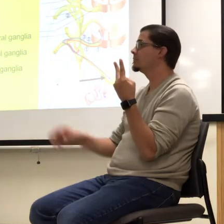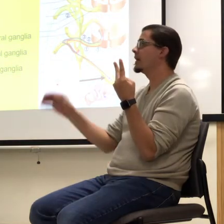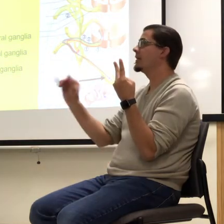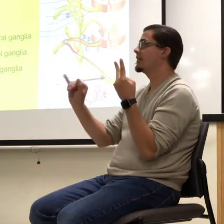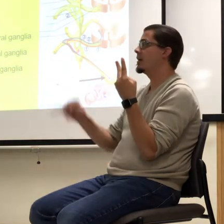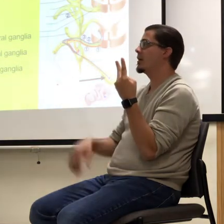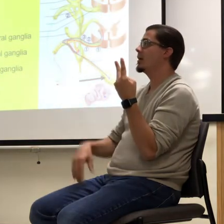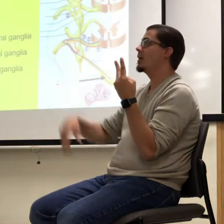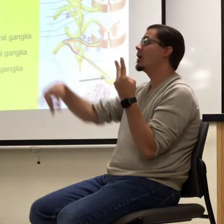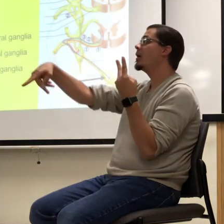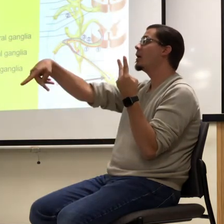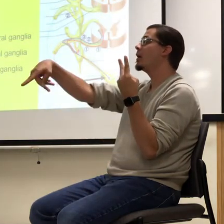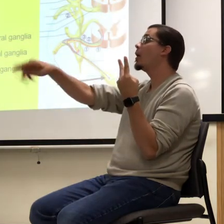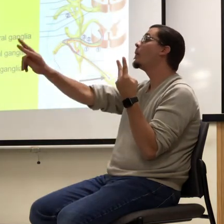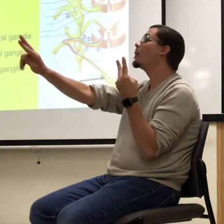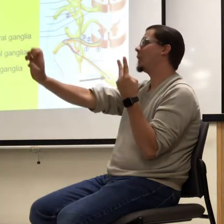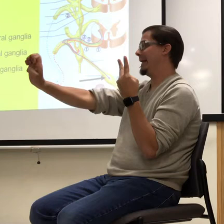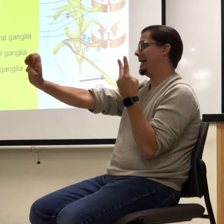identify prevertebral.